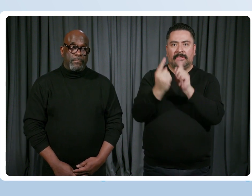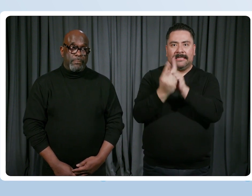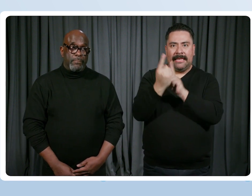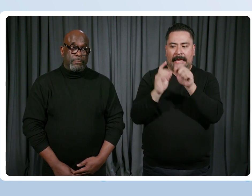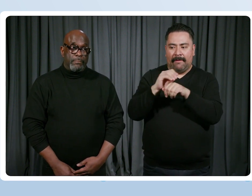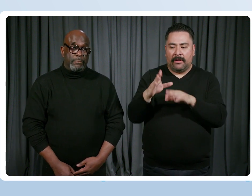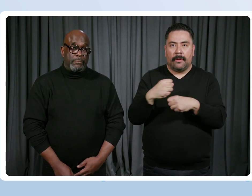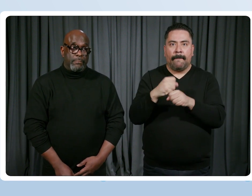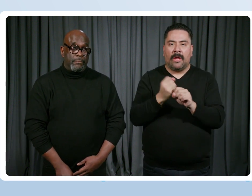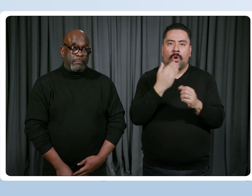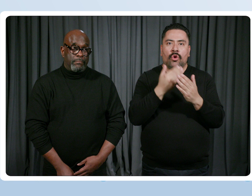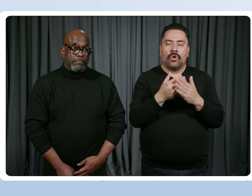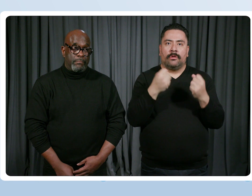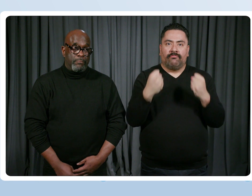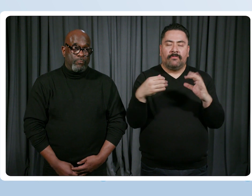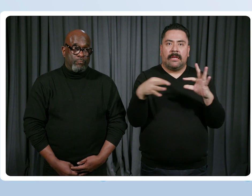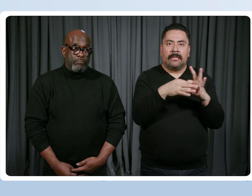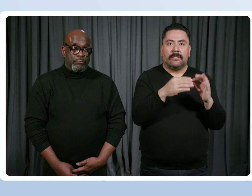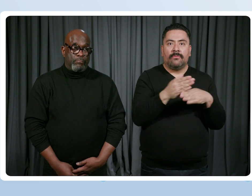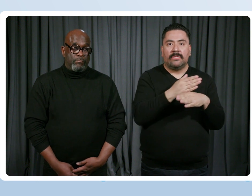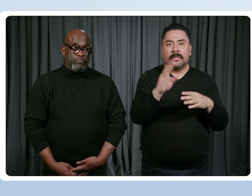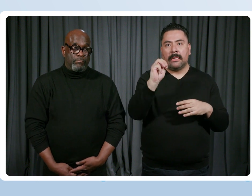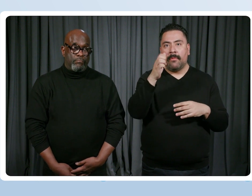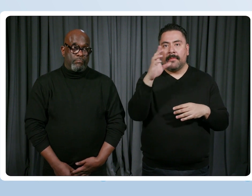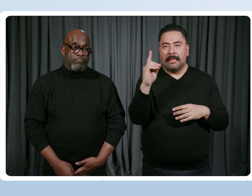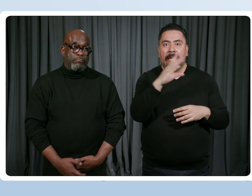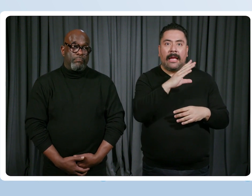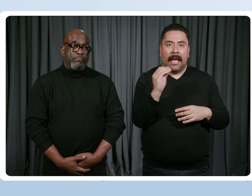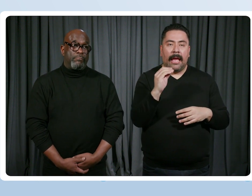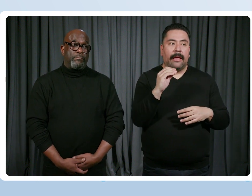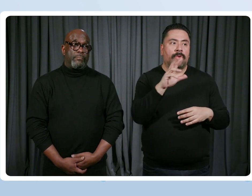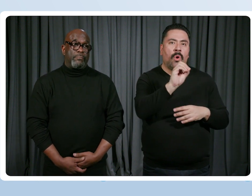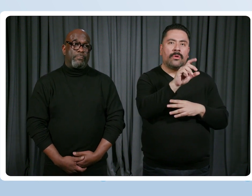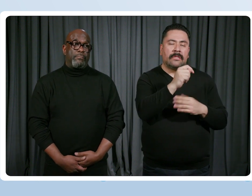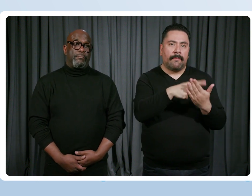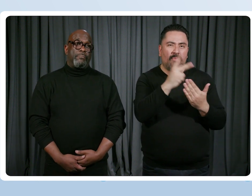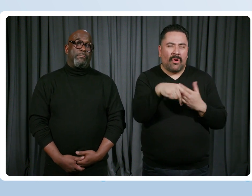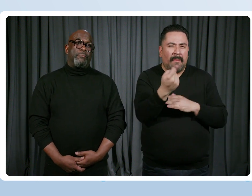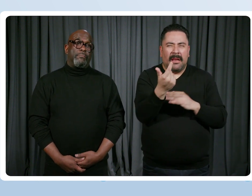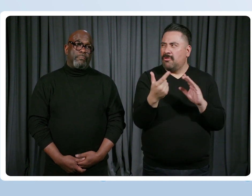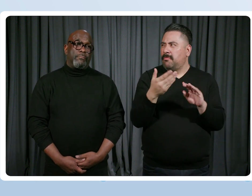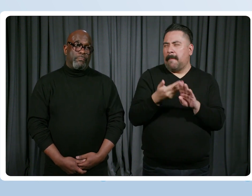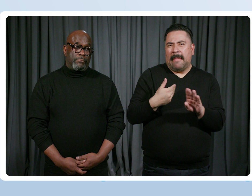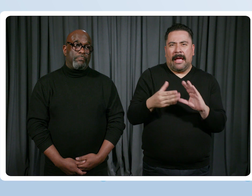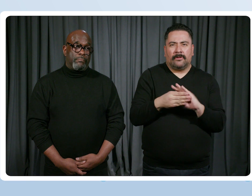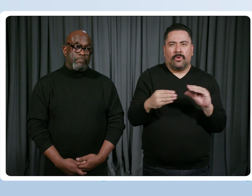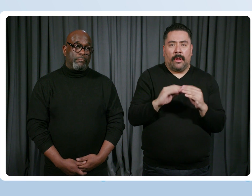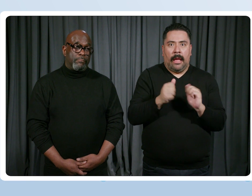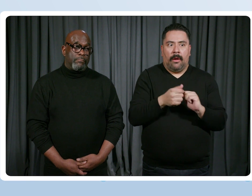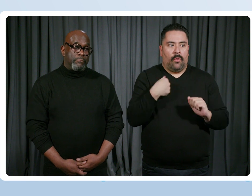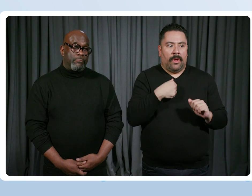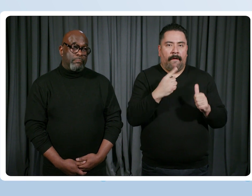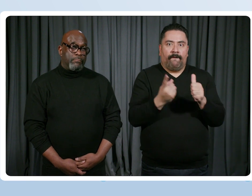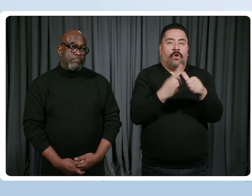a connection between the Mayor's Office and the OT program. So that's a little of the backstory of how we've first started